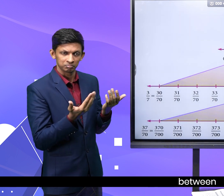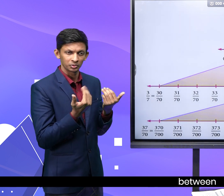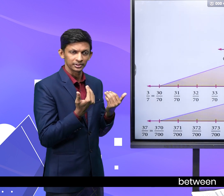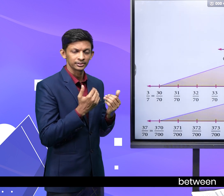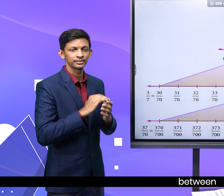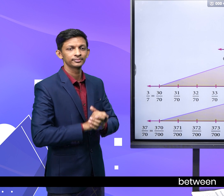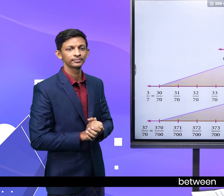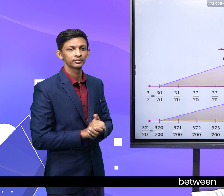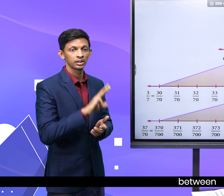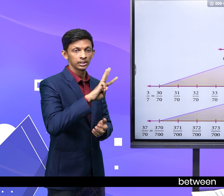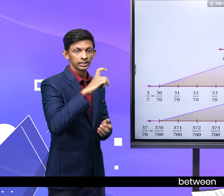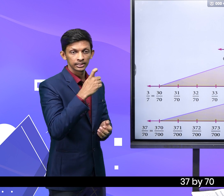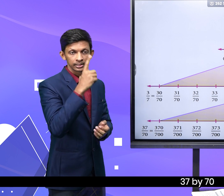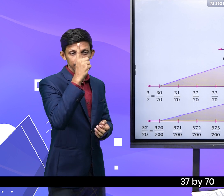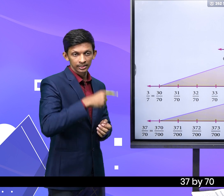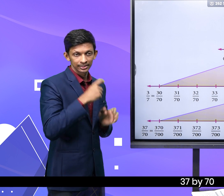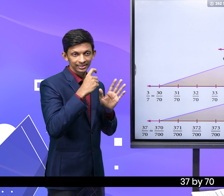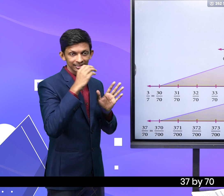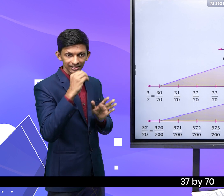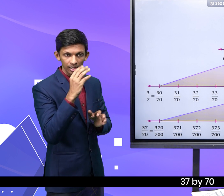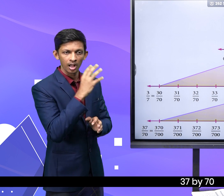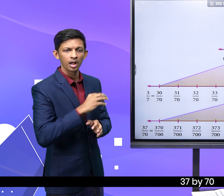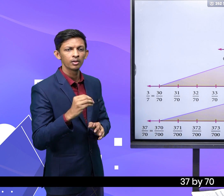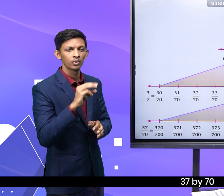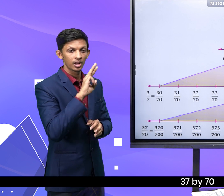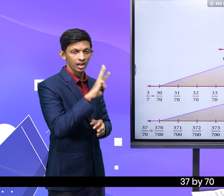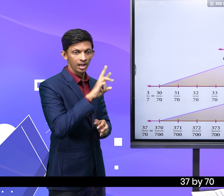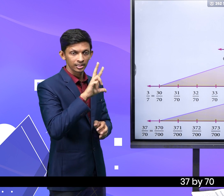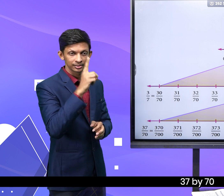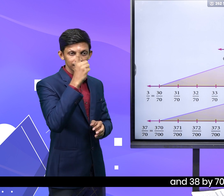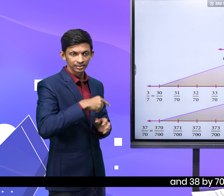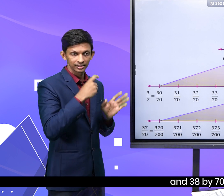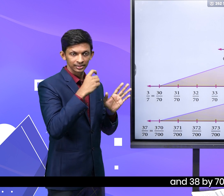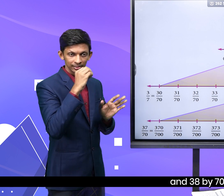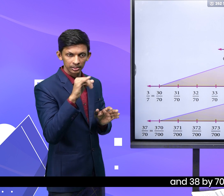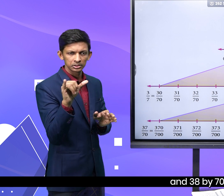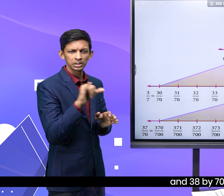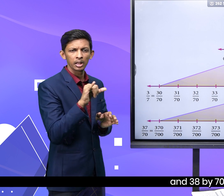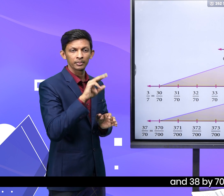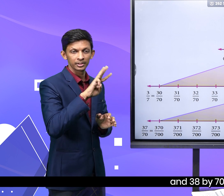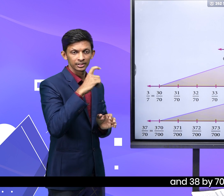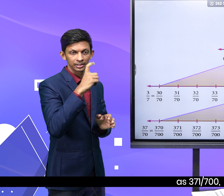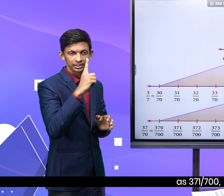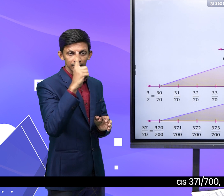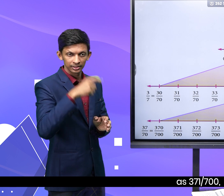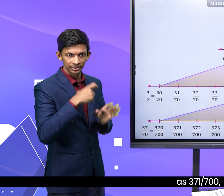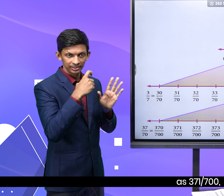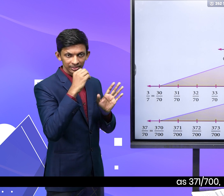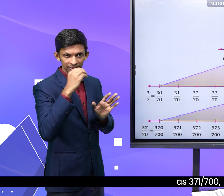between 37 by 70 and 38 by 70 as